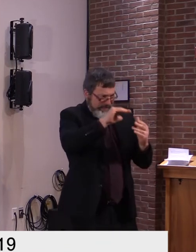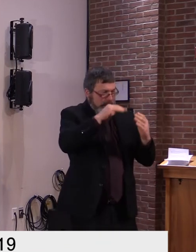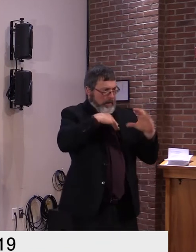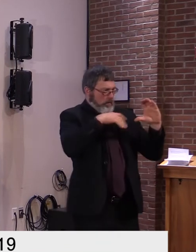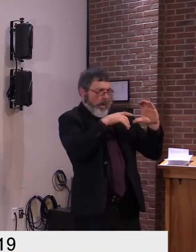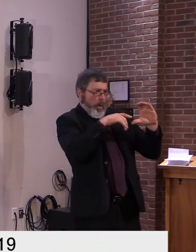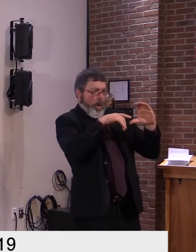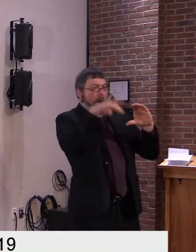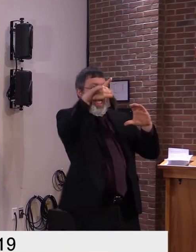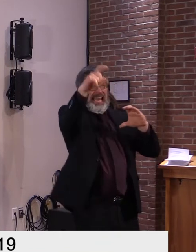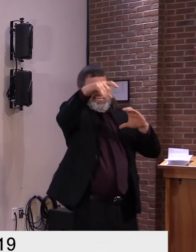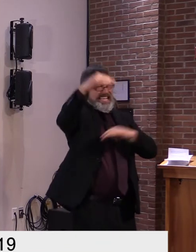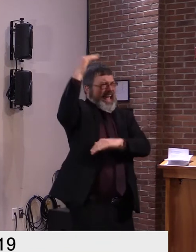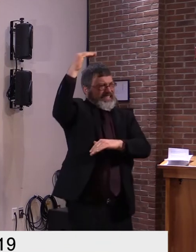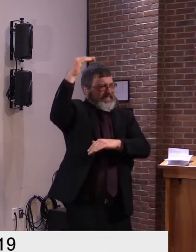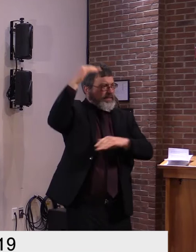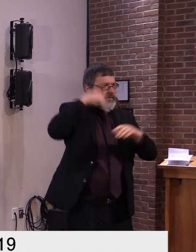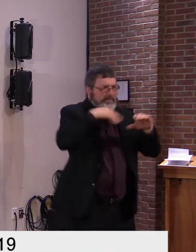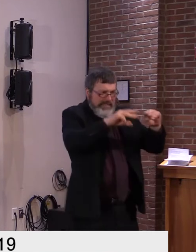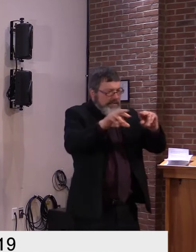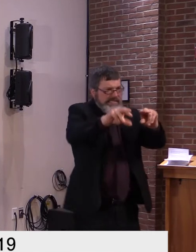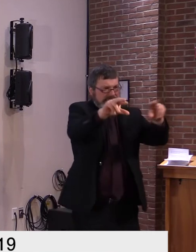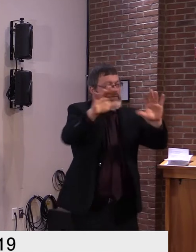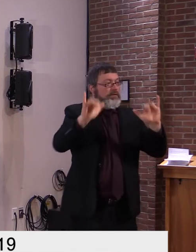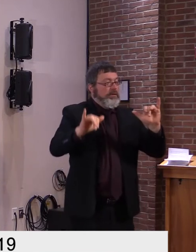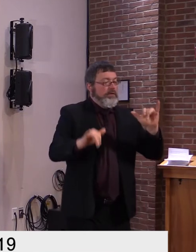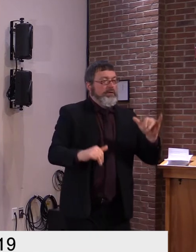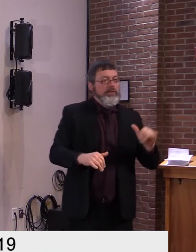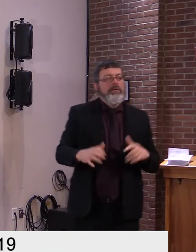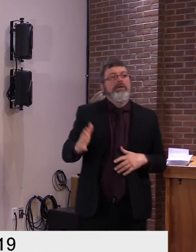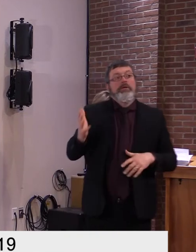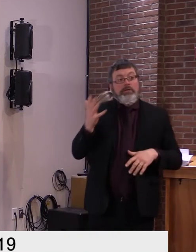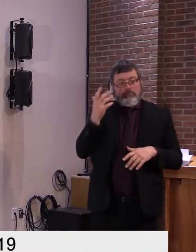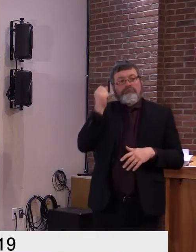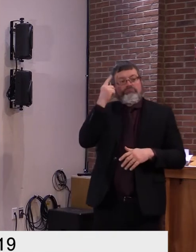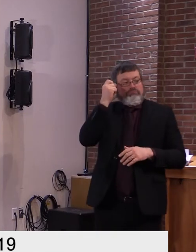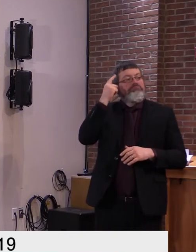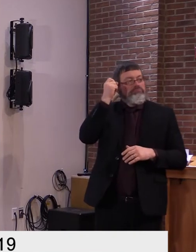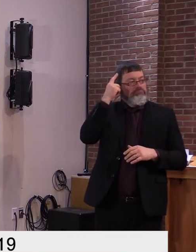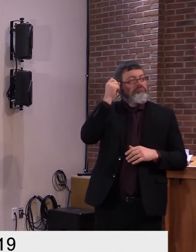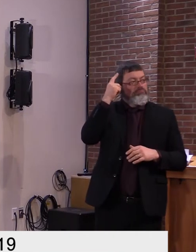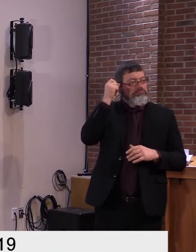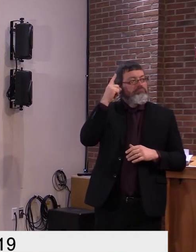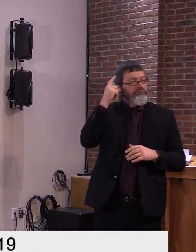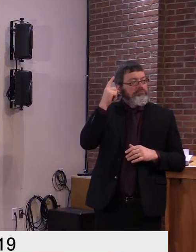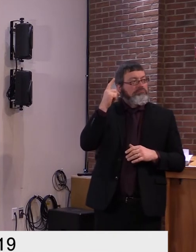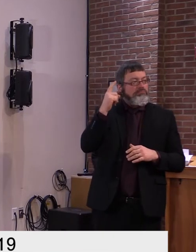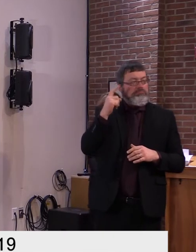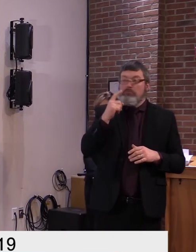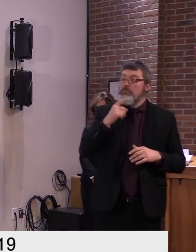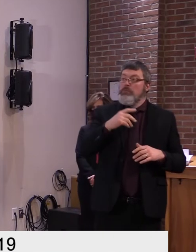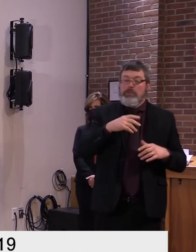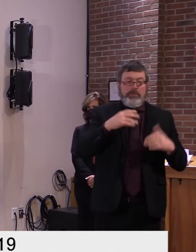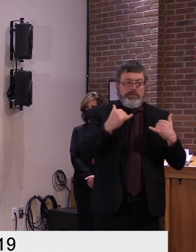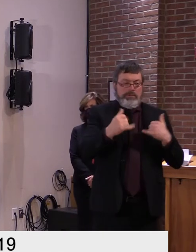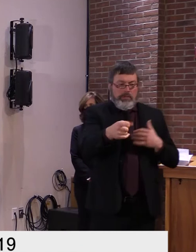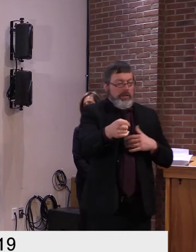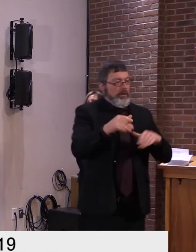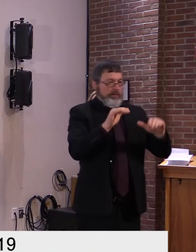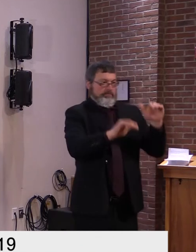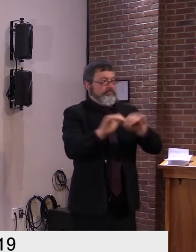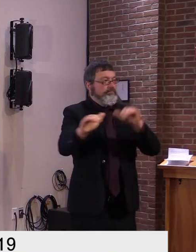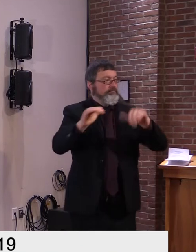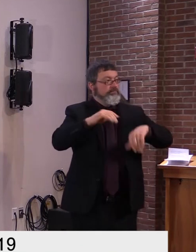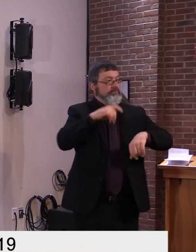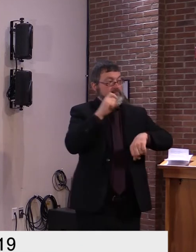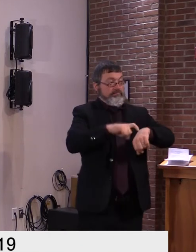Thank you. All right, just a quick time check here. It's 12:30 and we still have 14 reporters in the queue